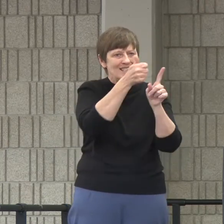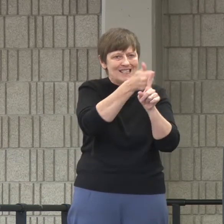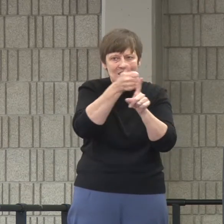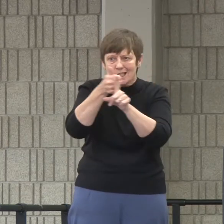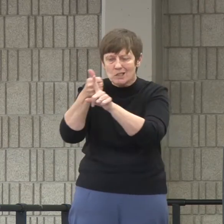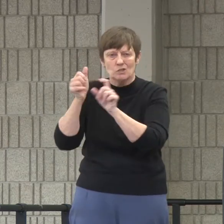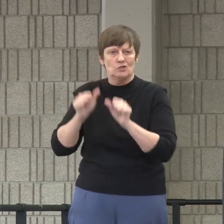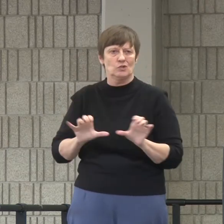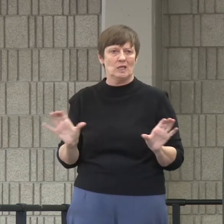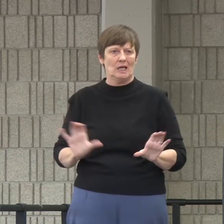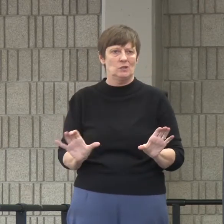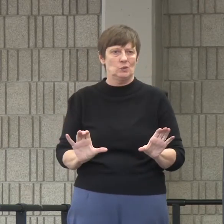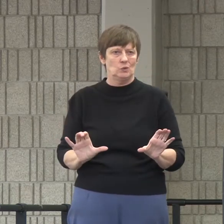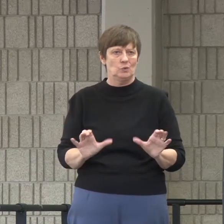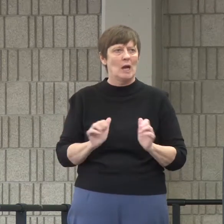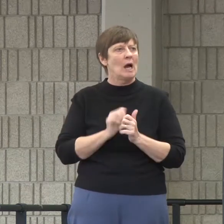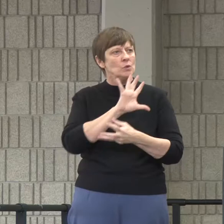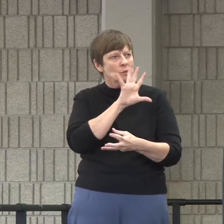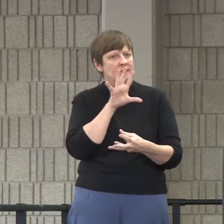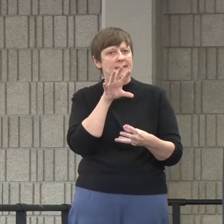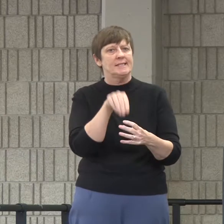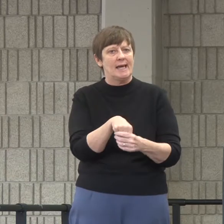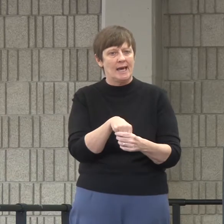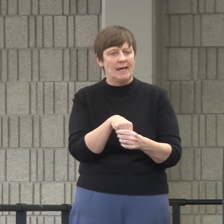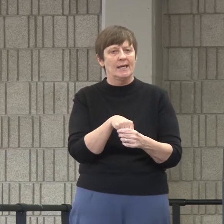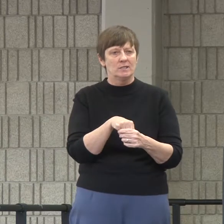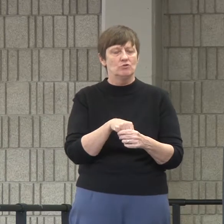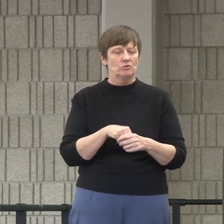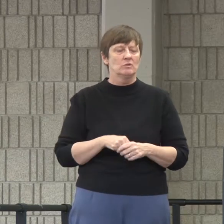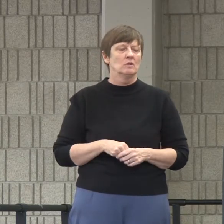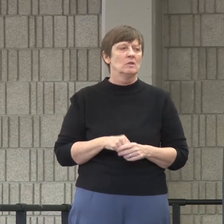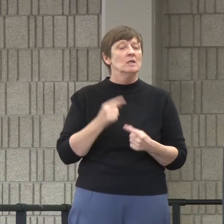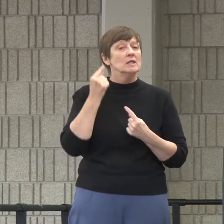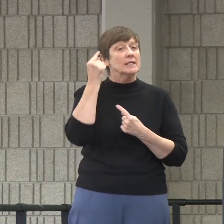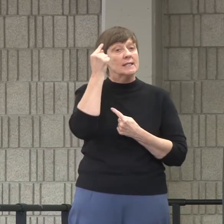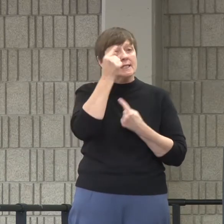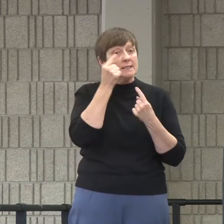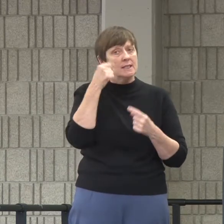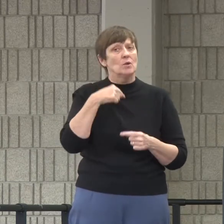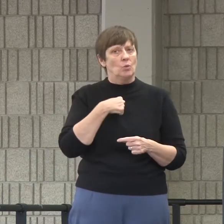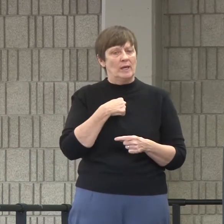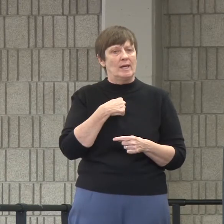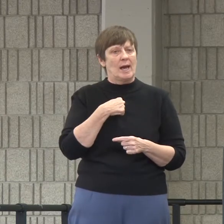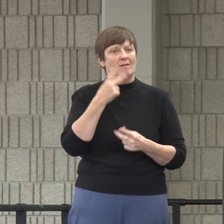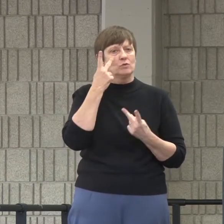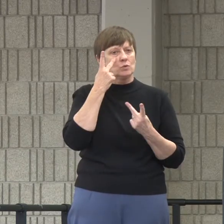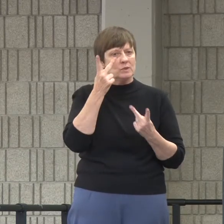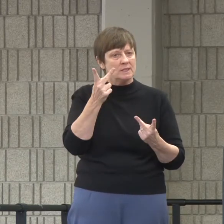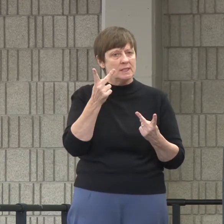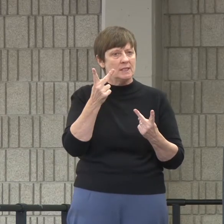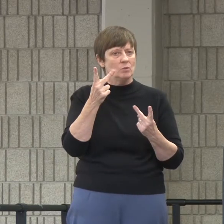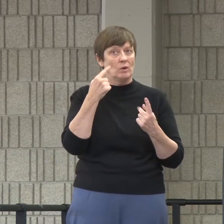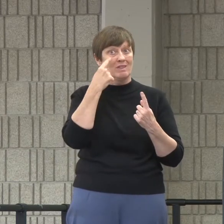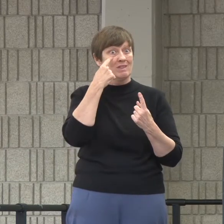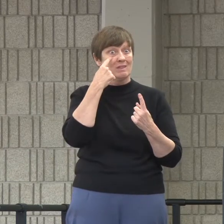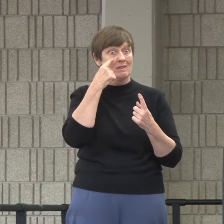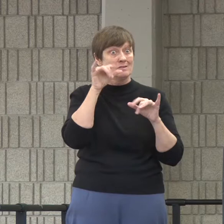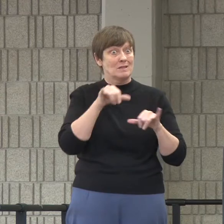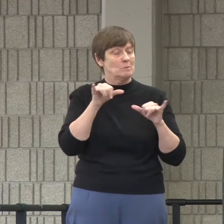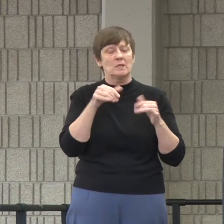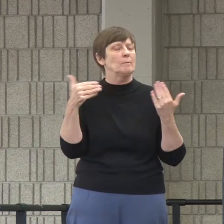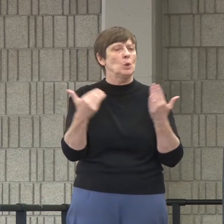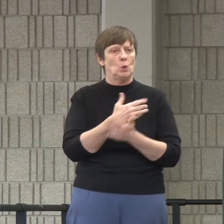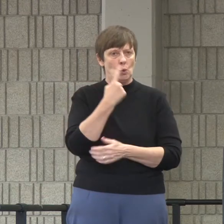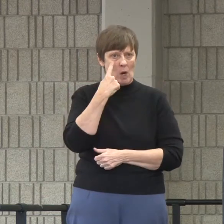order to really engage, however, I'd ask everyone to consider that we need to see with new eyes, listen with